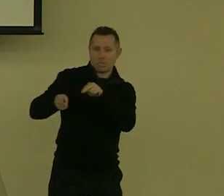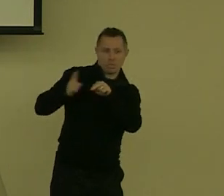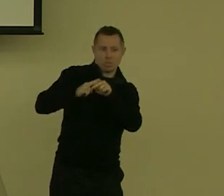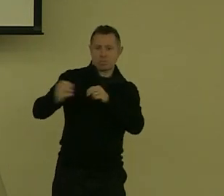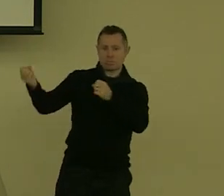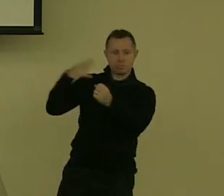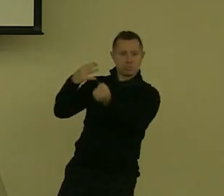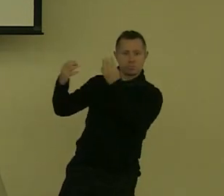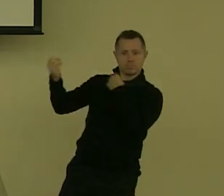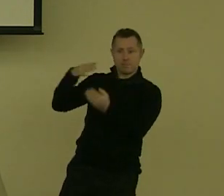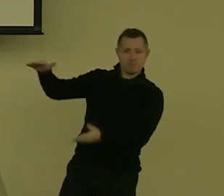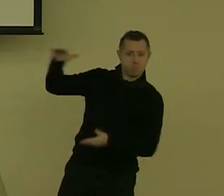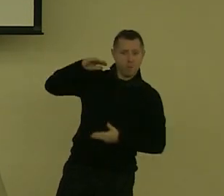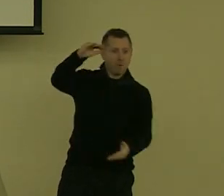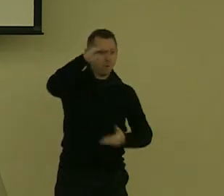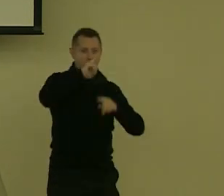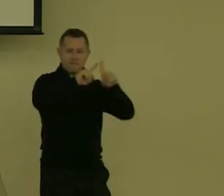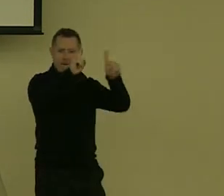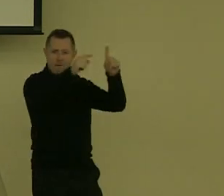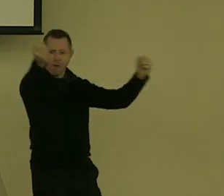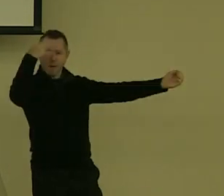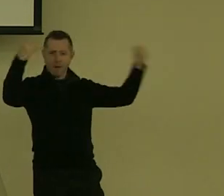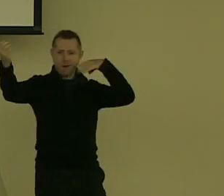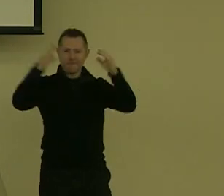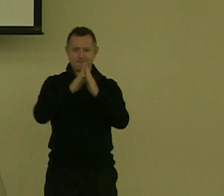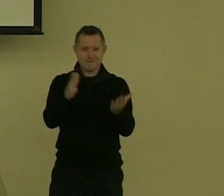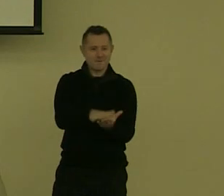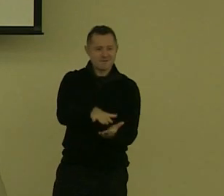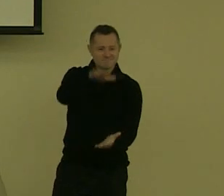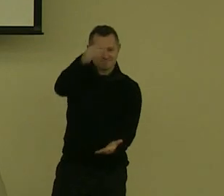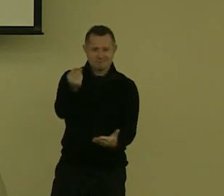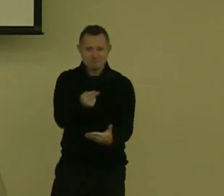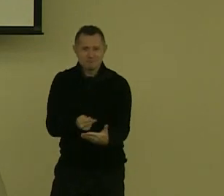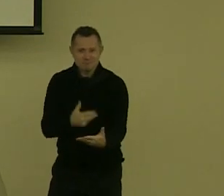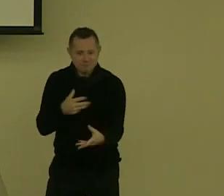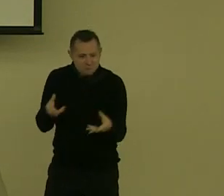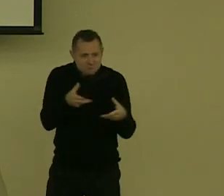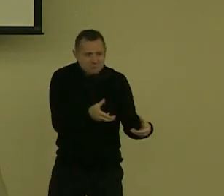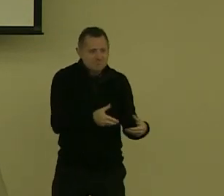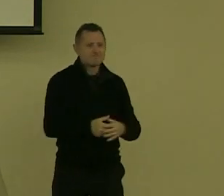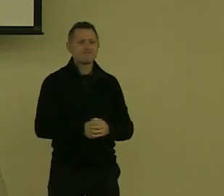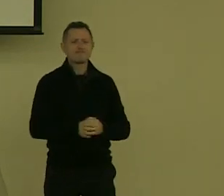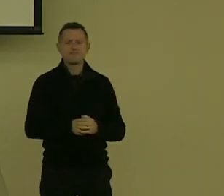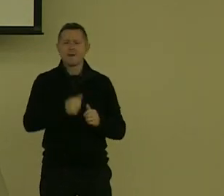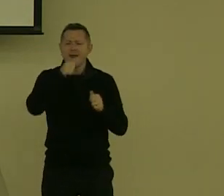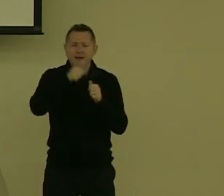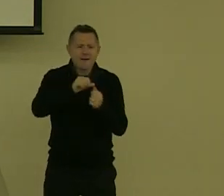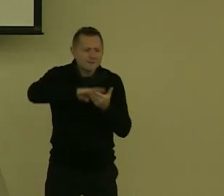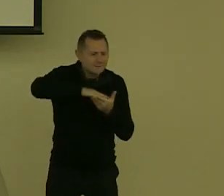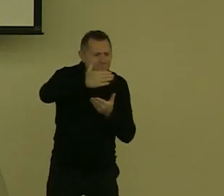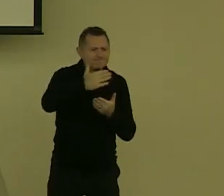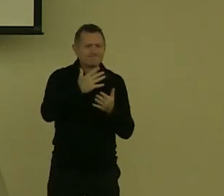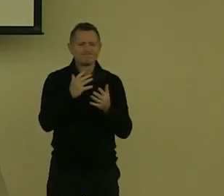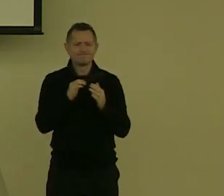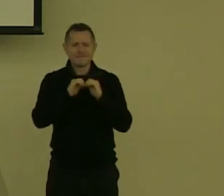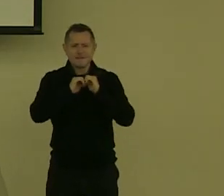which include roughly 50,000 letters from everyone Dennis Kitchen ever corresponded with